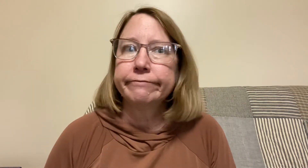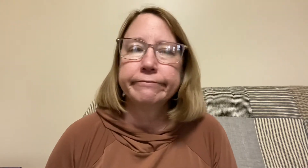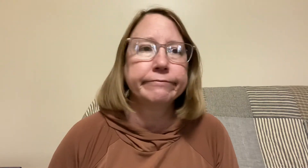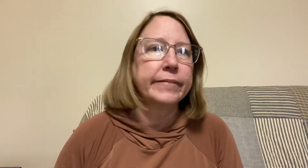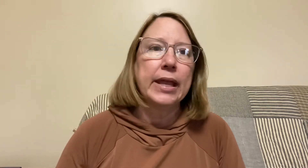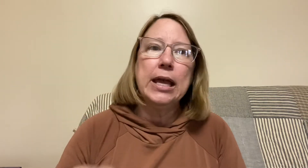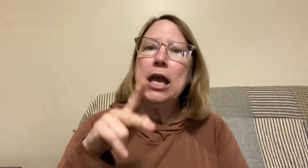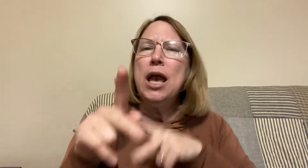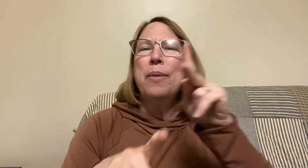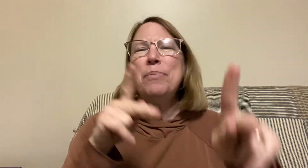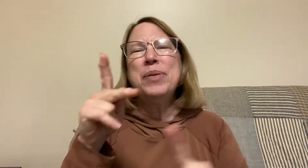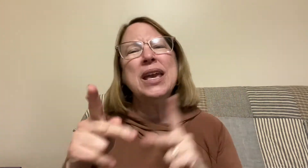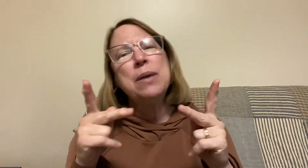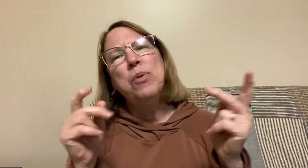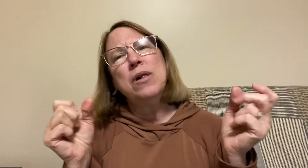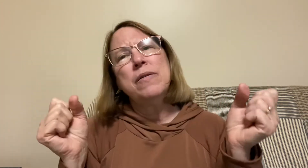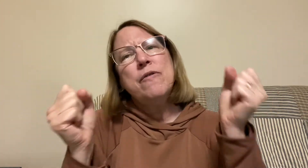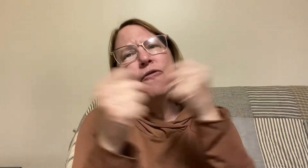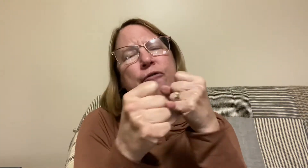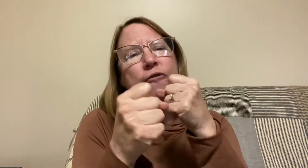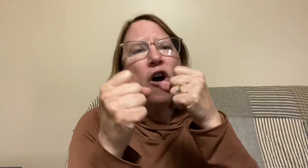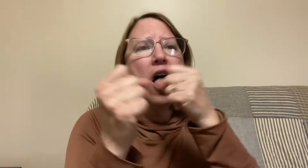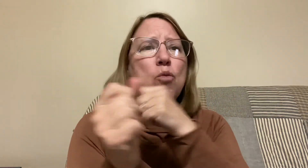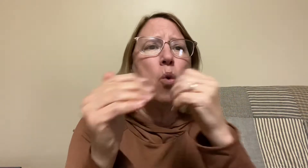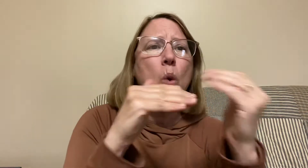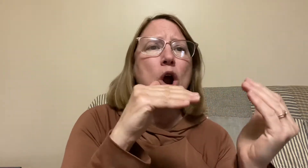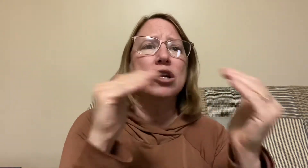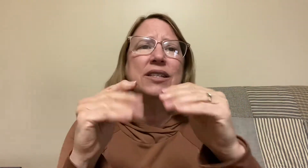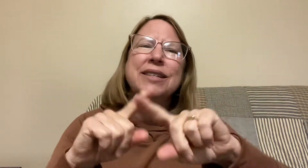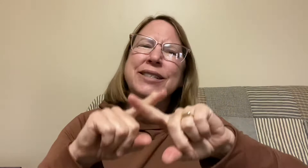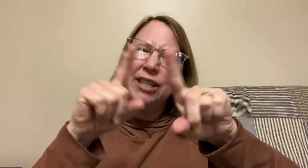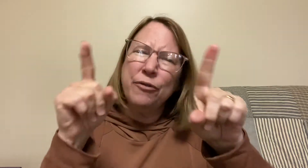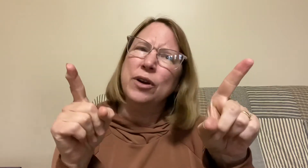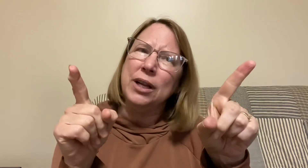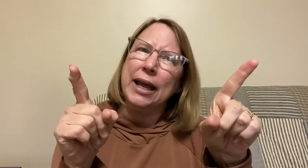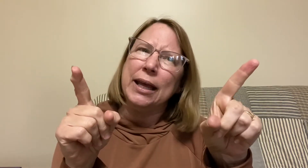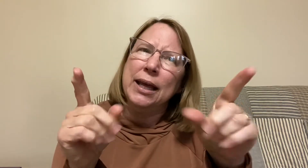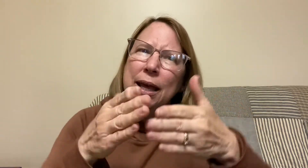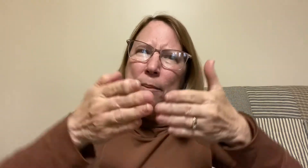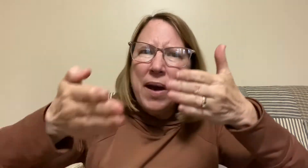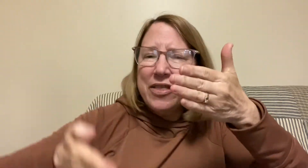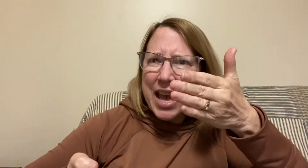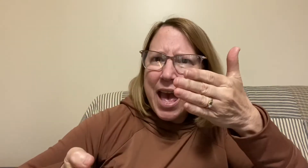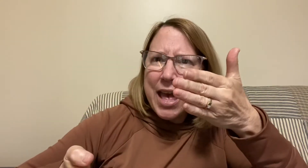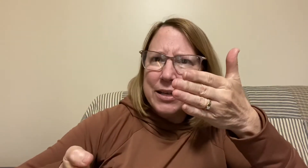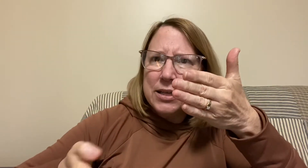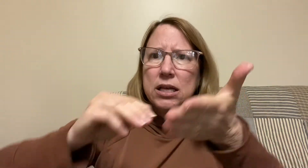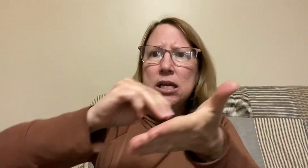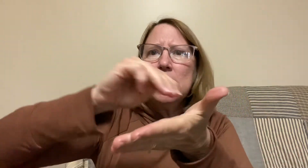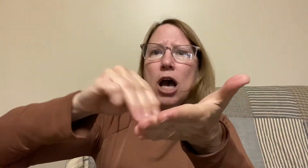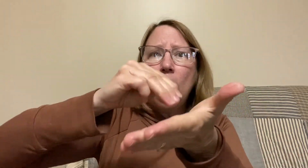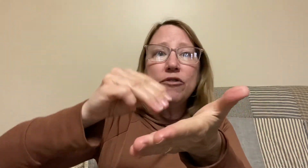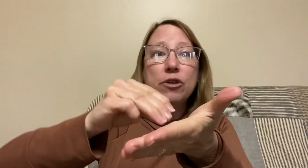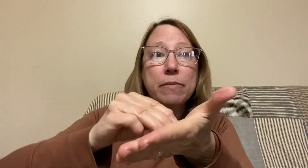This plague, it returned 8 times in the